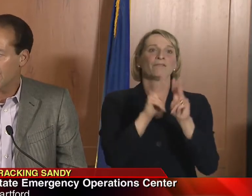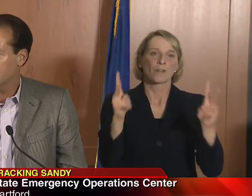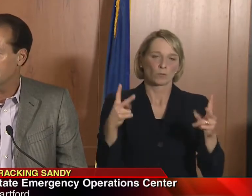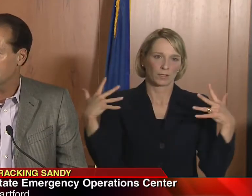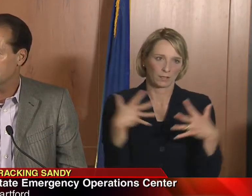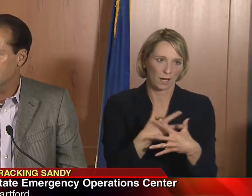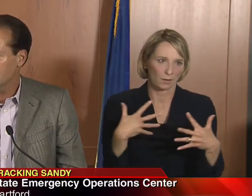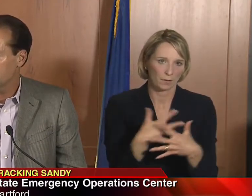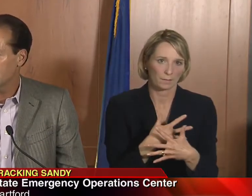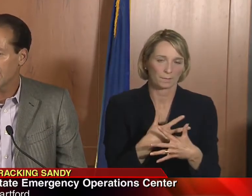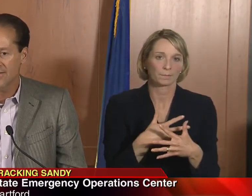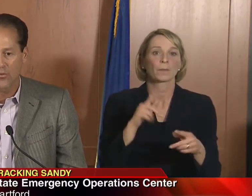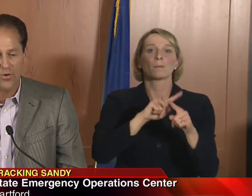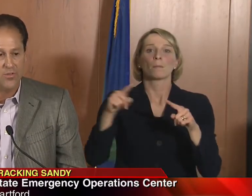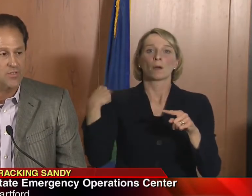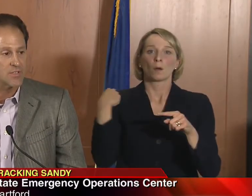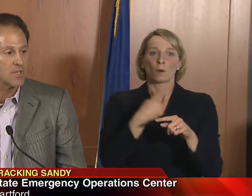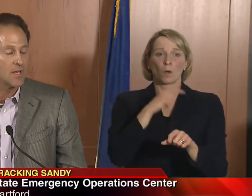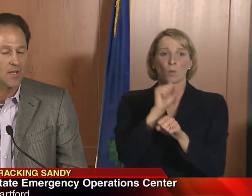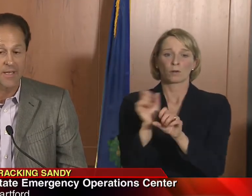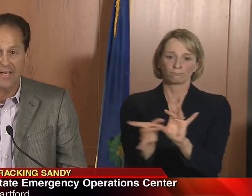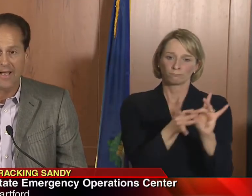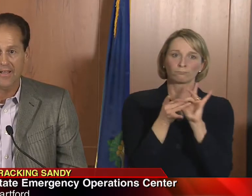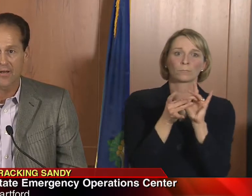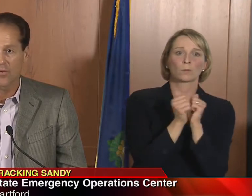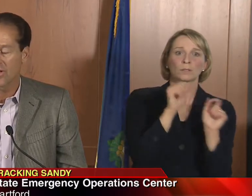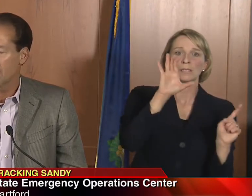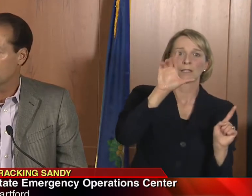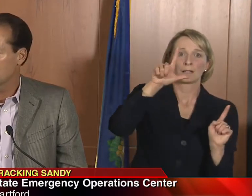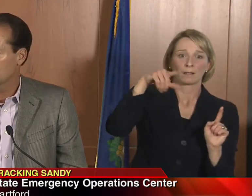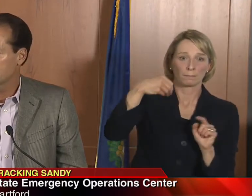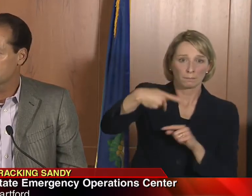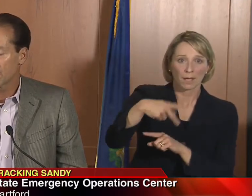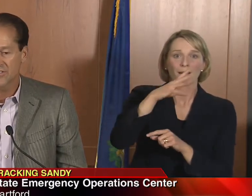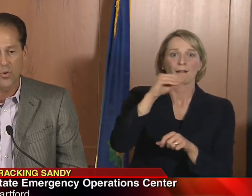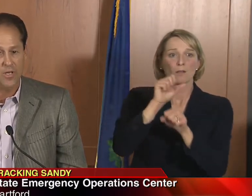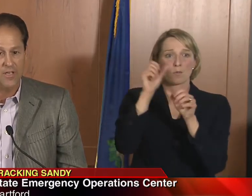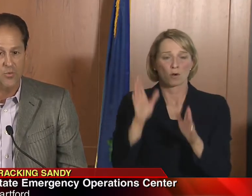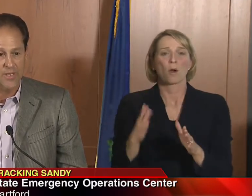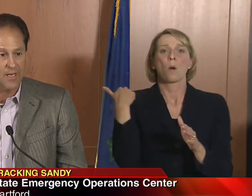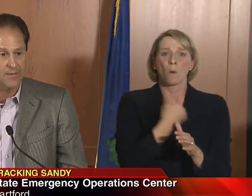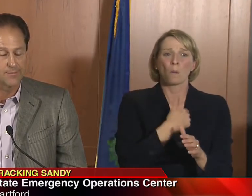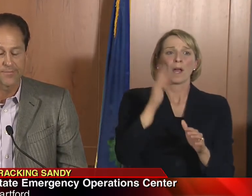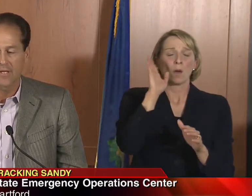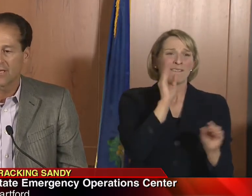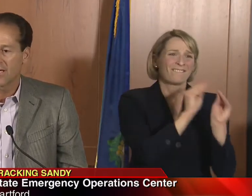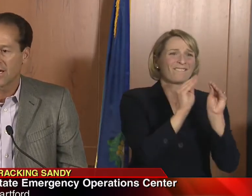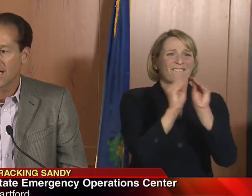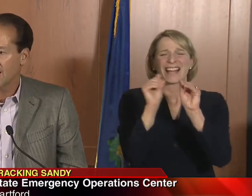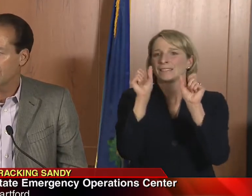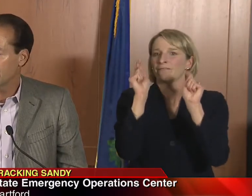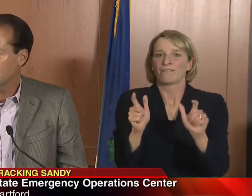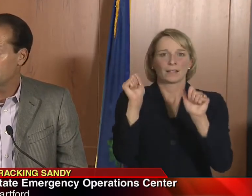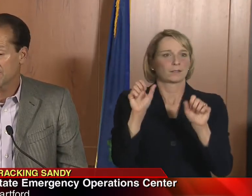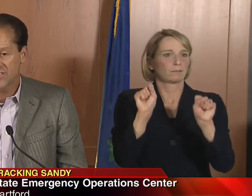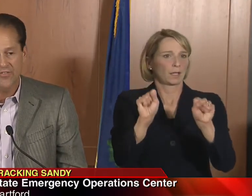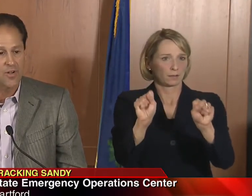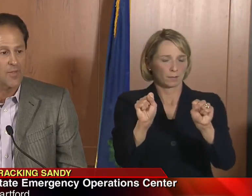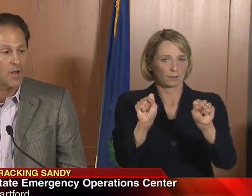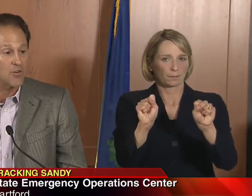are behind CLMP and the workers in Connecticut. We will restore as quickly as we can. I have